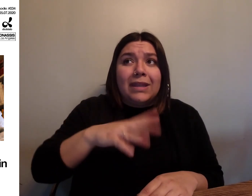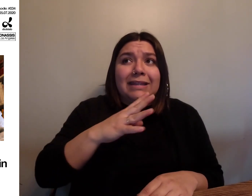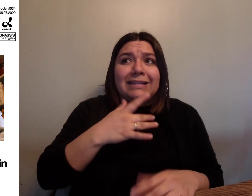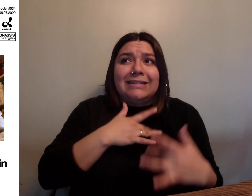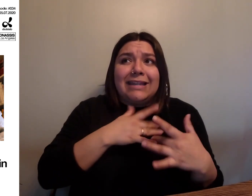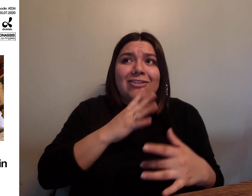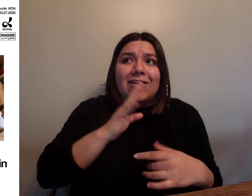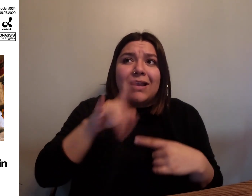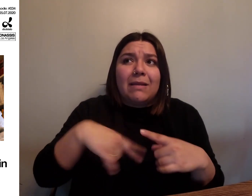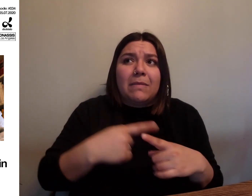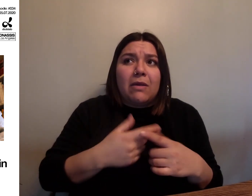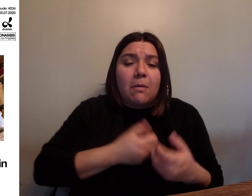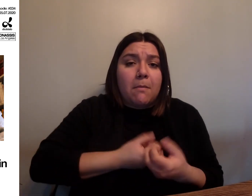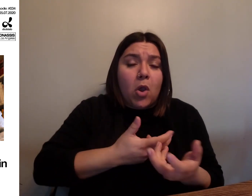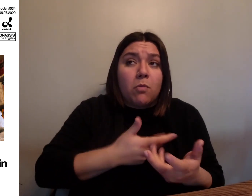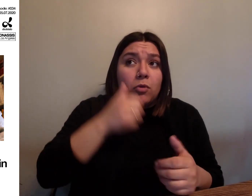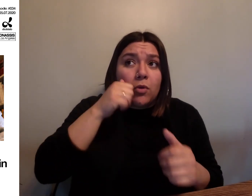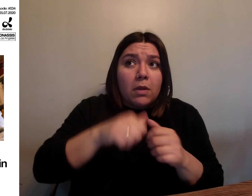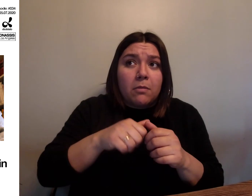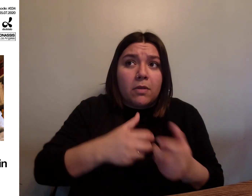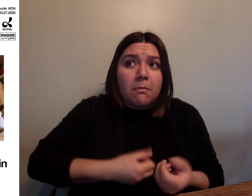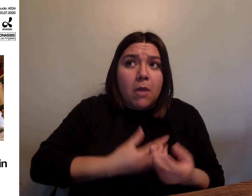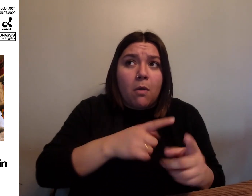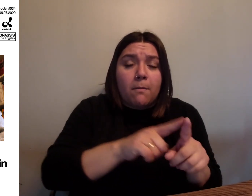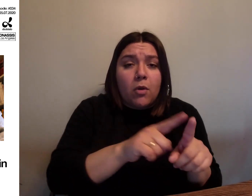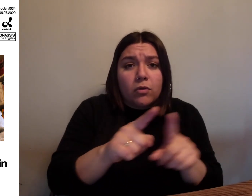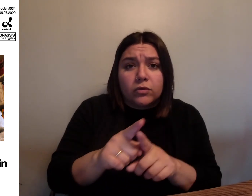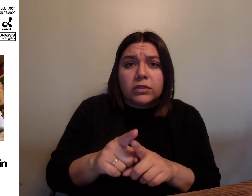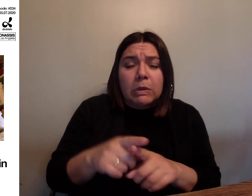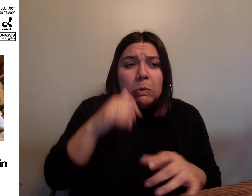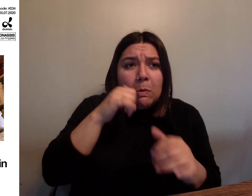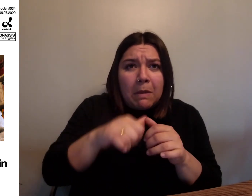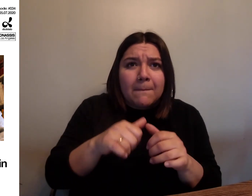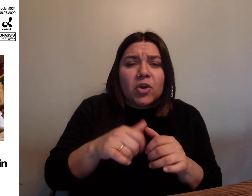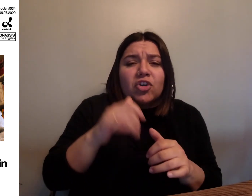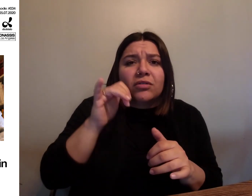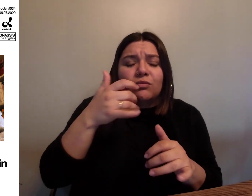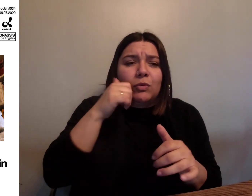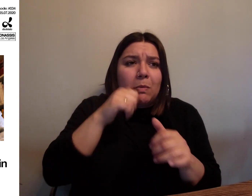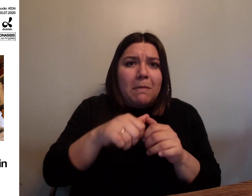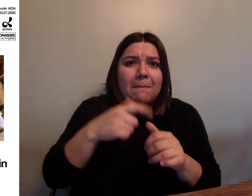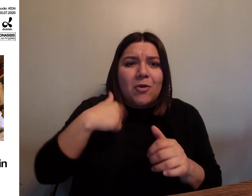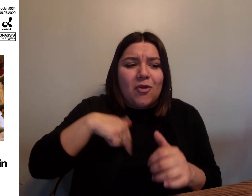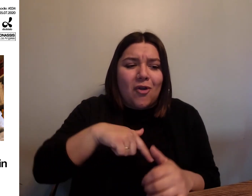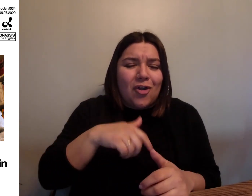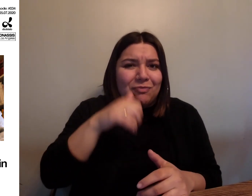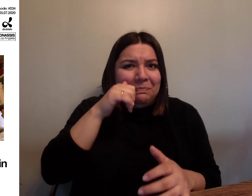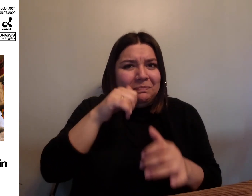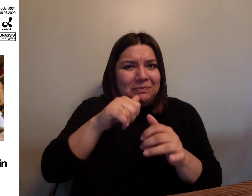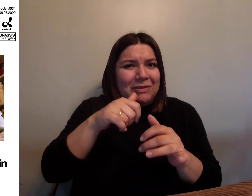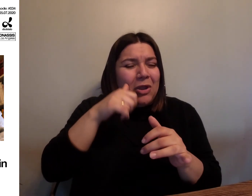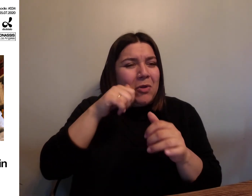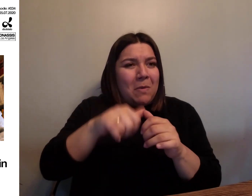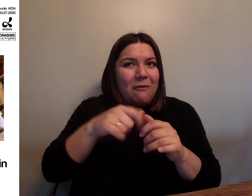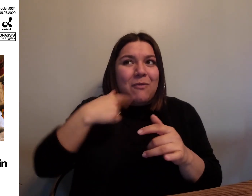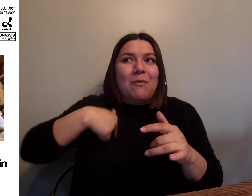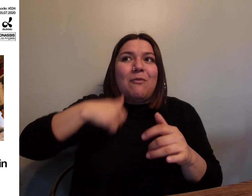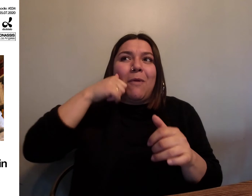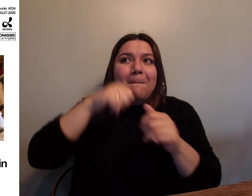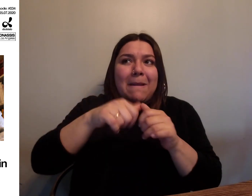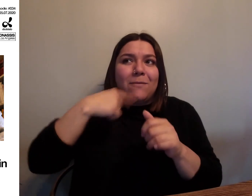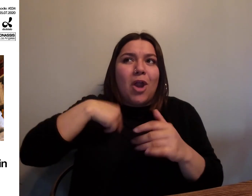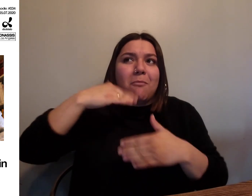we not only remember the poem, but we remember our remembering. And we remember the poem, we remember our